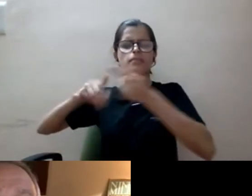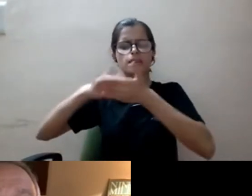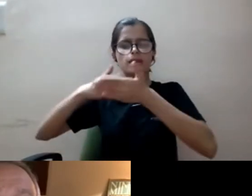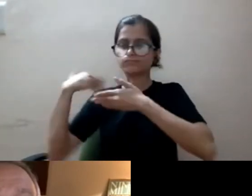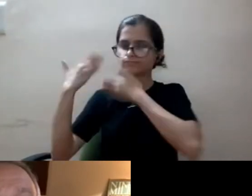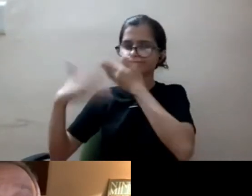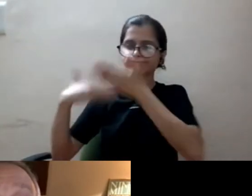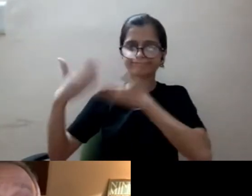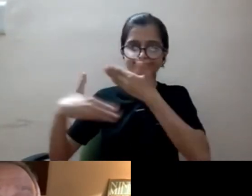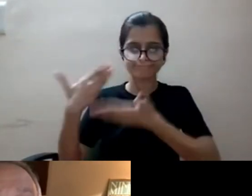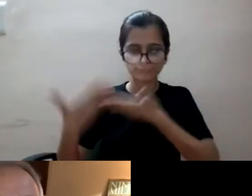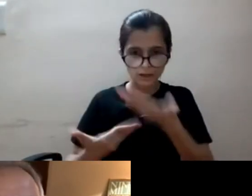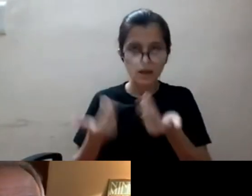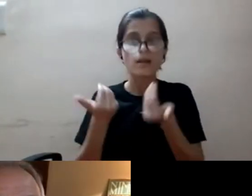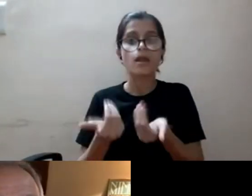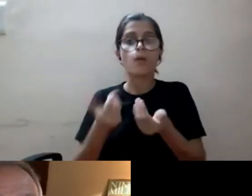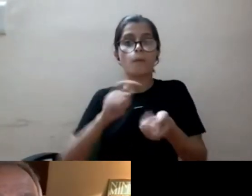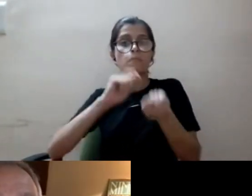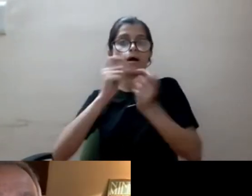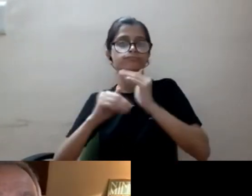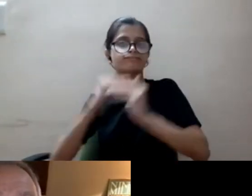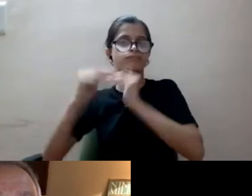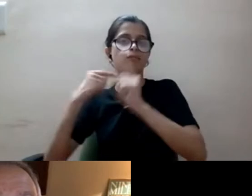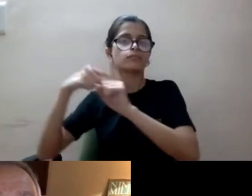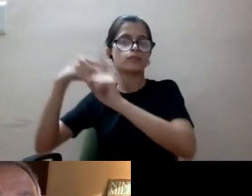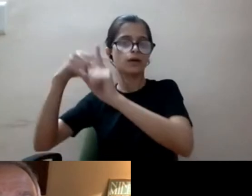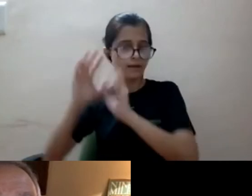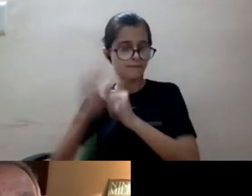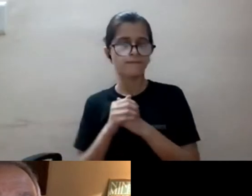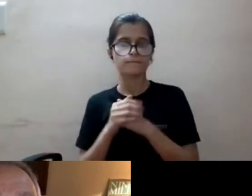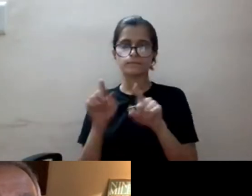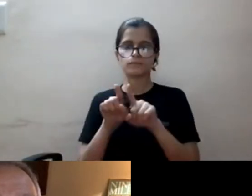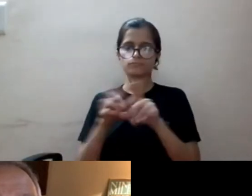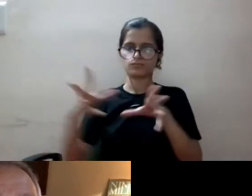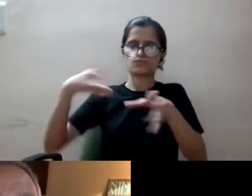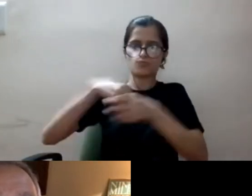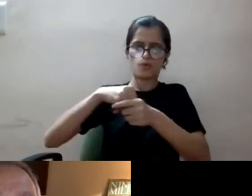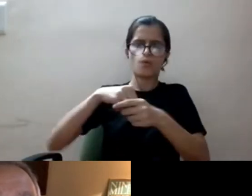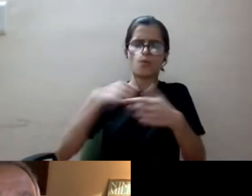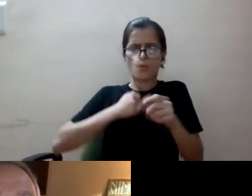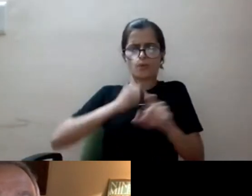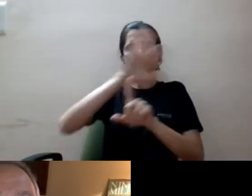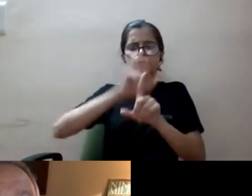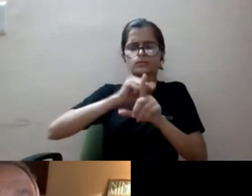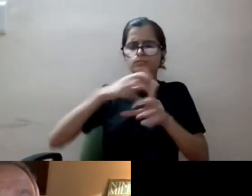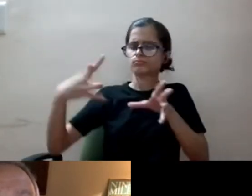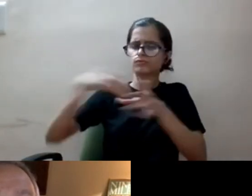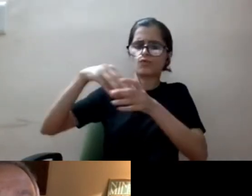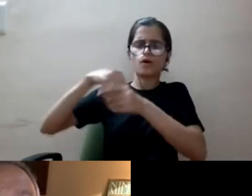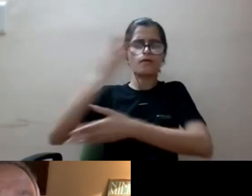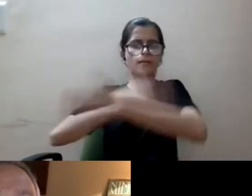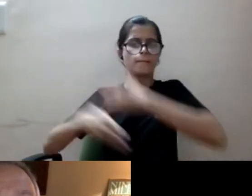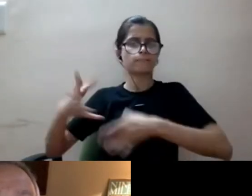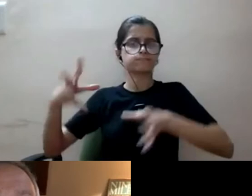for cultural engagements to happen that involve disabled people. And that's an exciting new